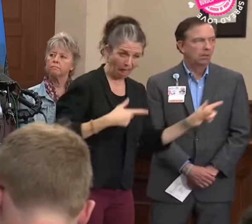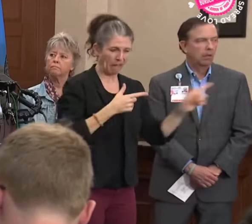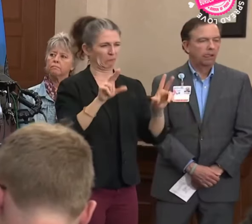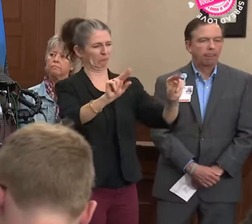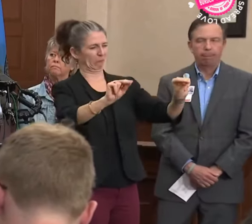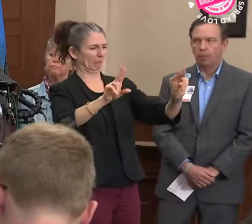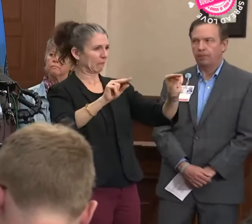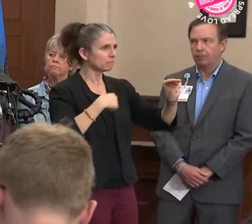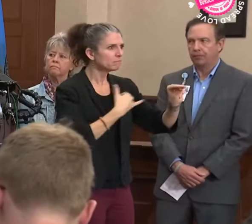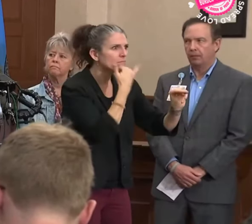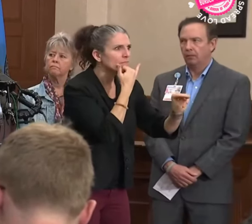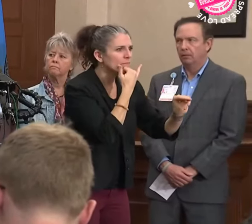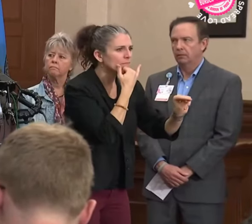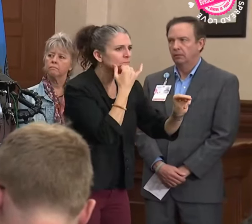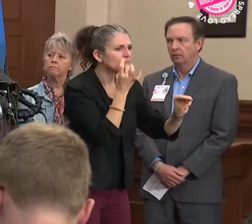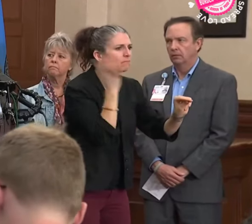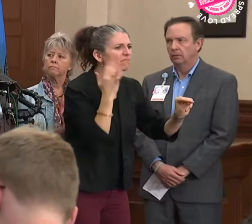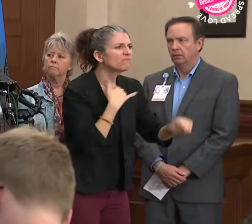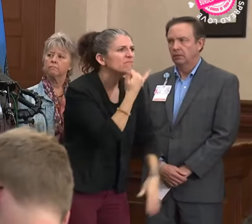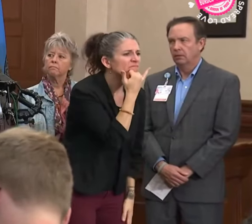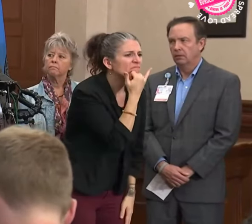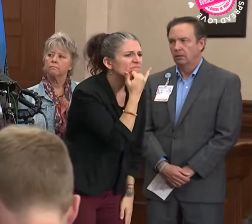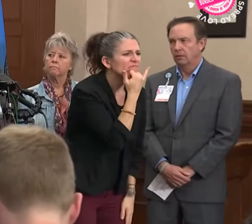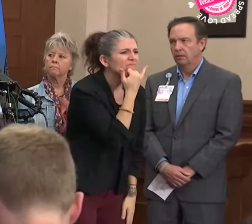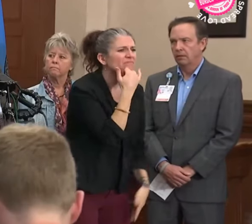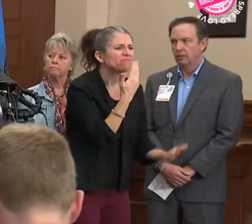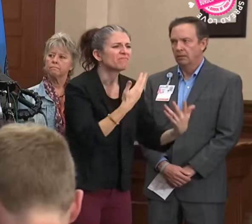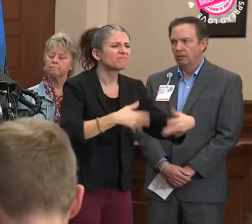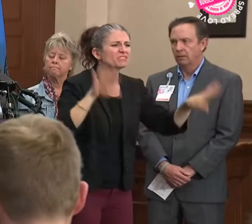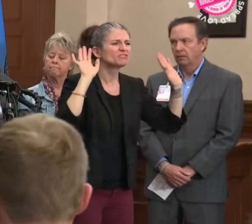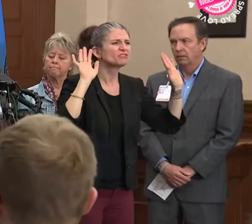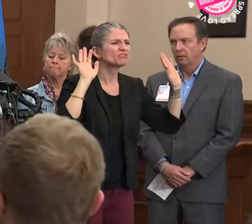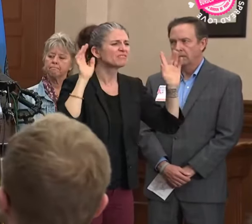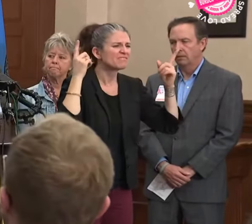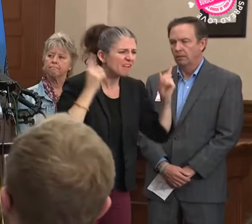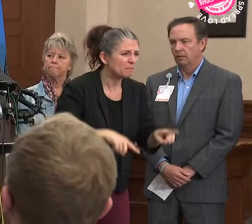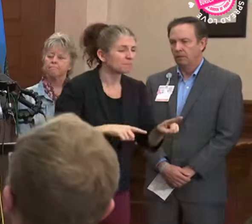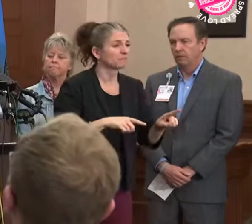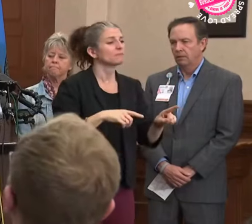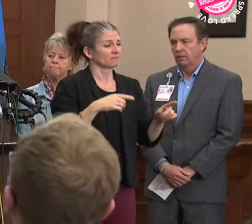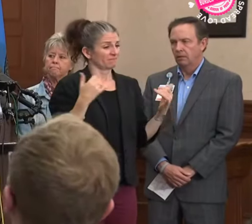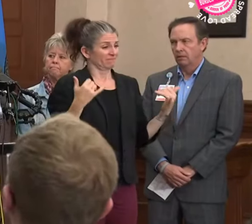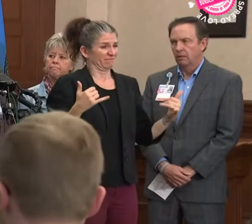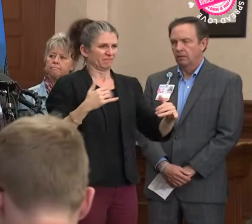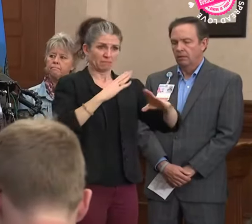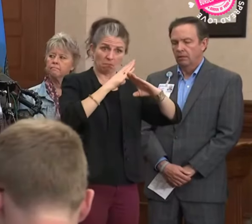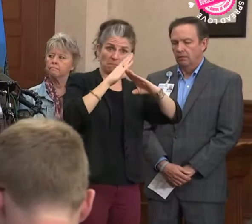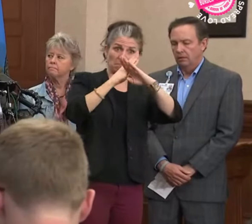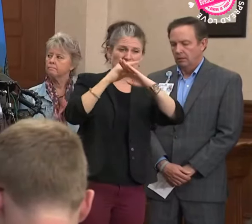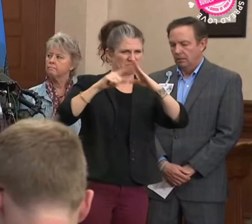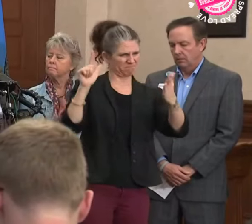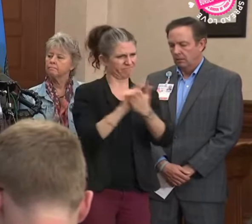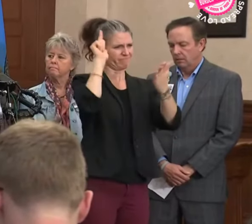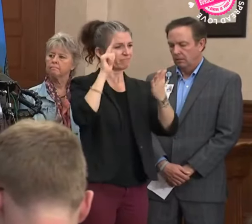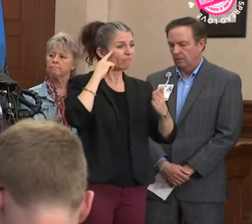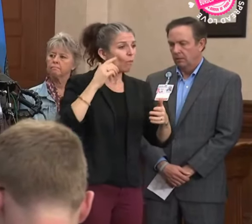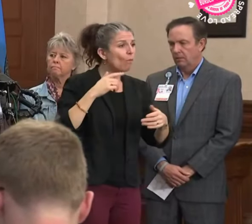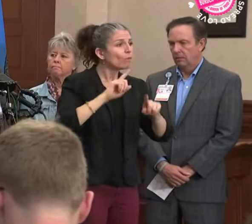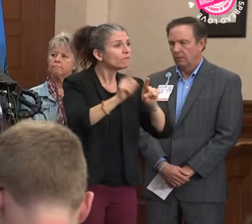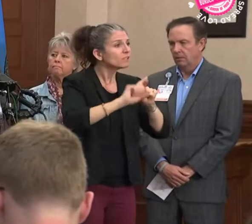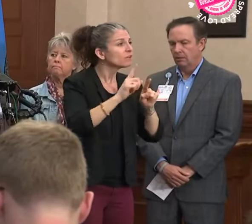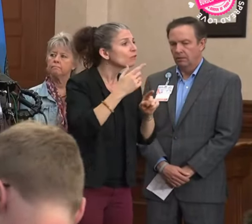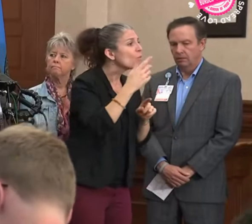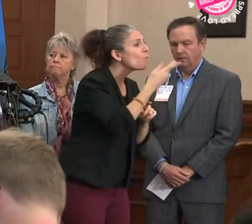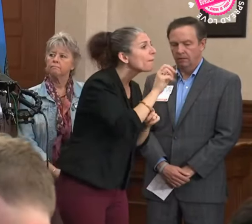opposed efforts to ban deadly weapons of war, like the assault rifle used to carry out this crime. The time has now come for me to take responsibility for